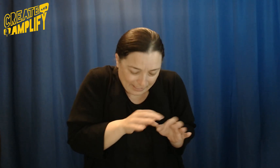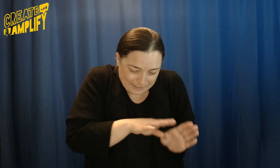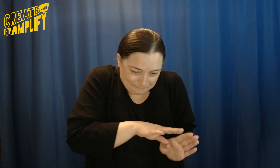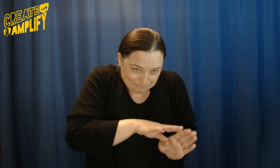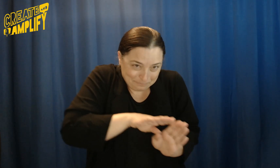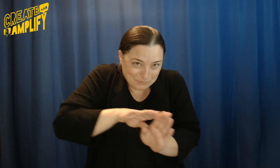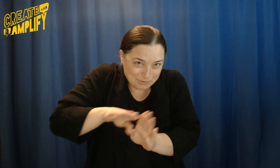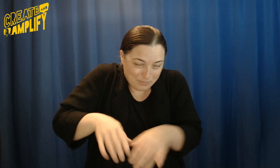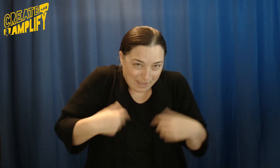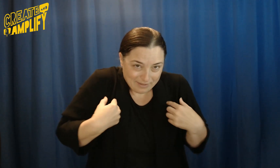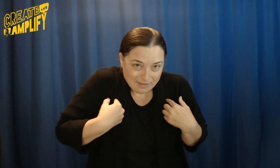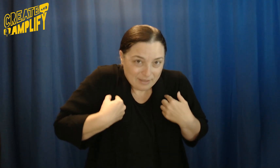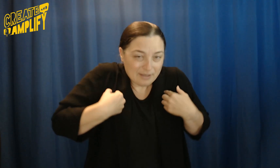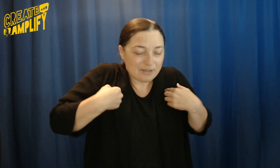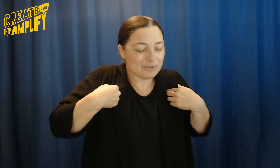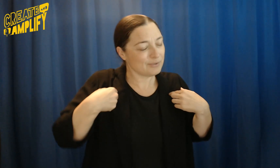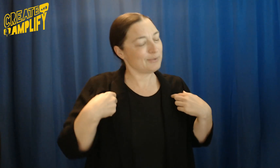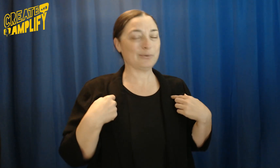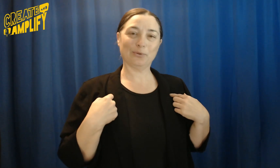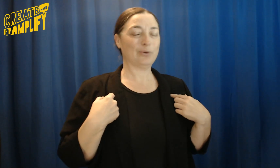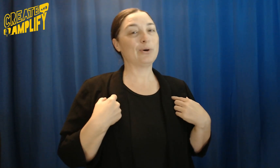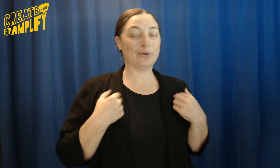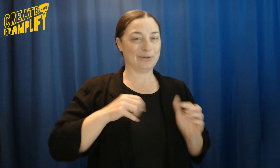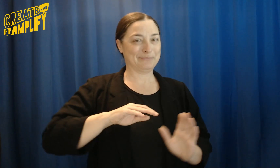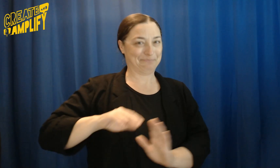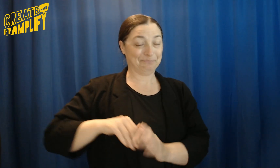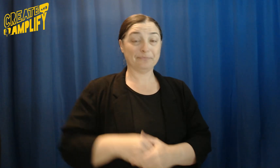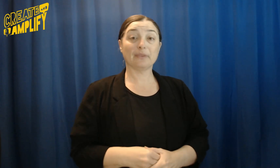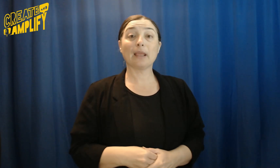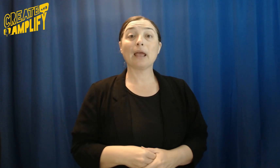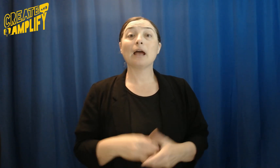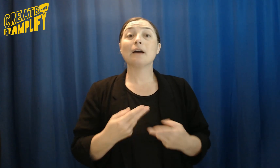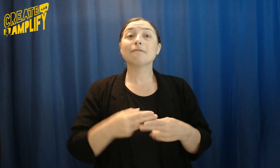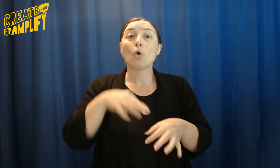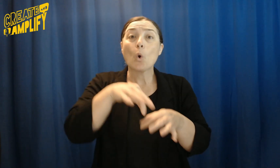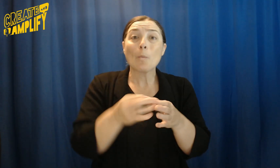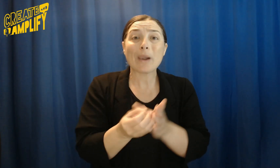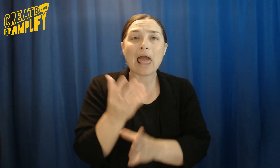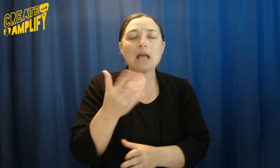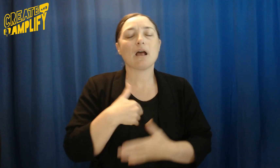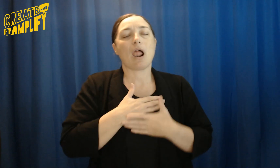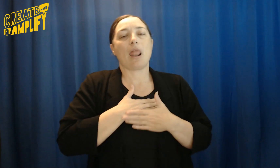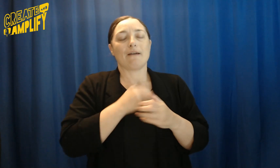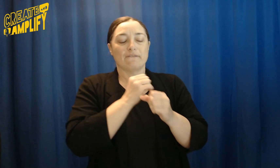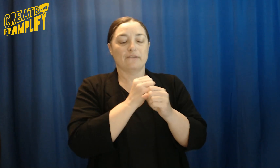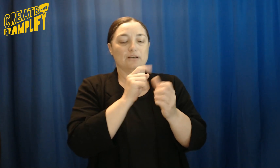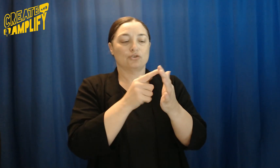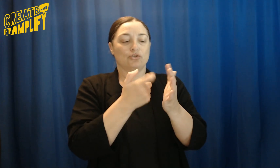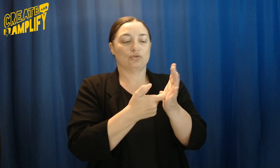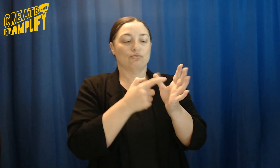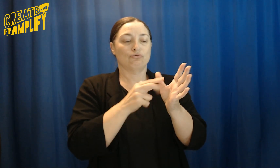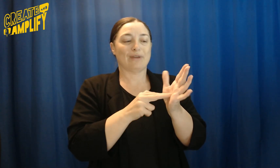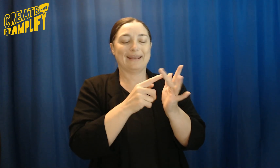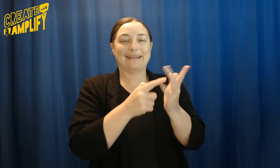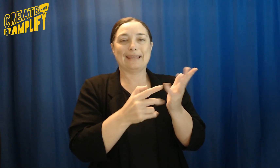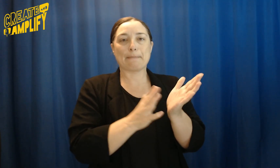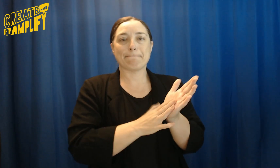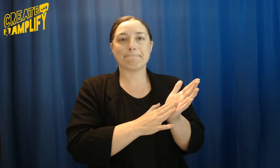bit. And plants, I love geraniums the most at the moment. They're really easy to grow from cuttings. There's so